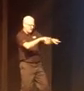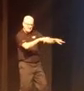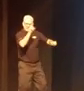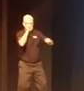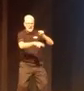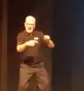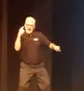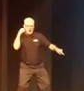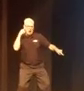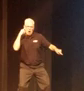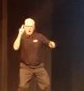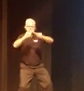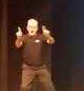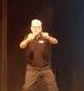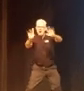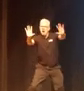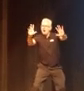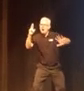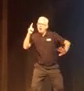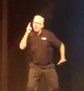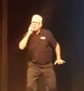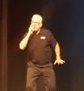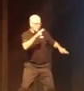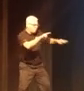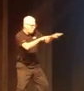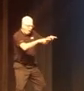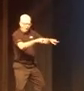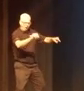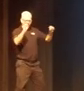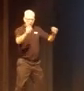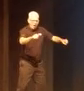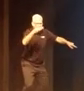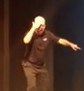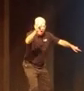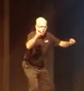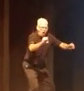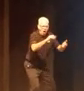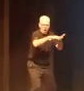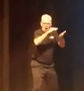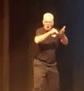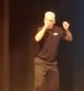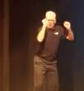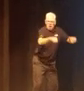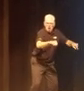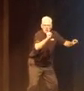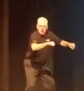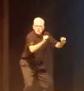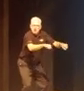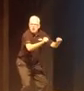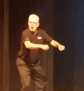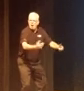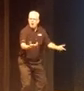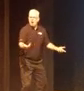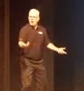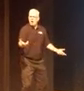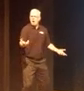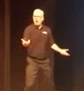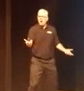It's not documented. You can't hear, but oh, let's see. Maybe you can do something. I don't know. Maybe you can learn. Okay.